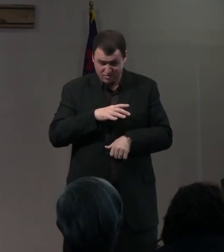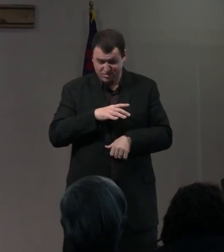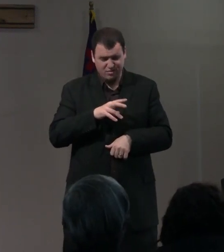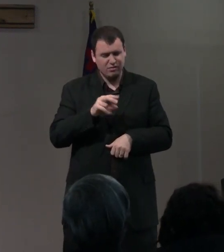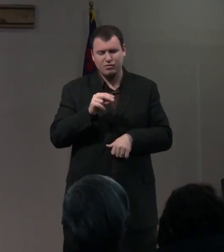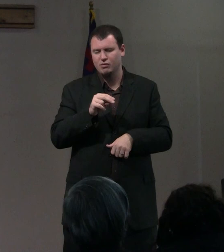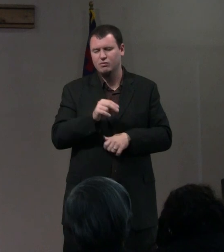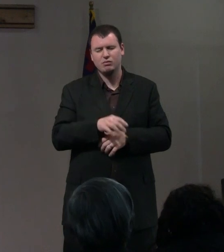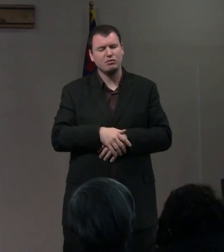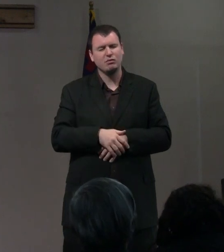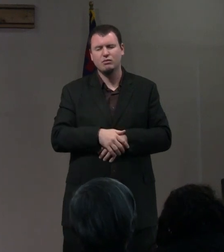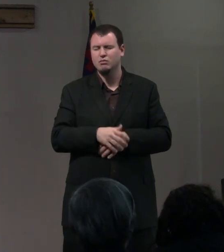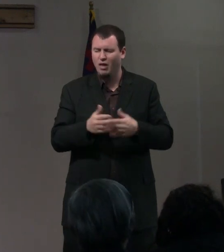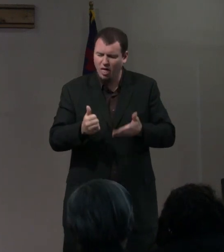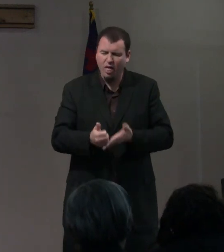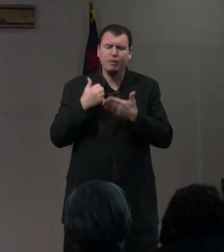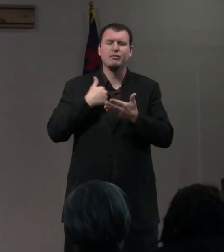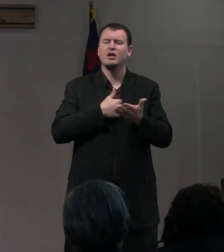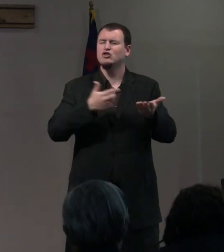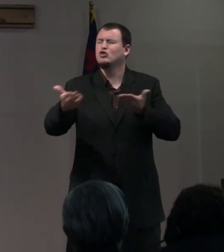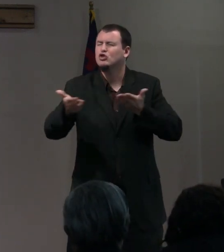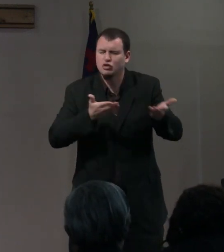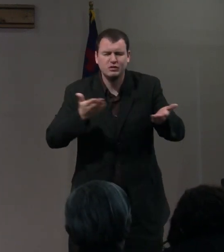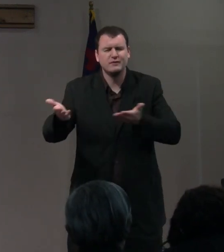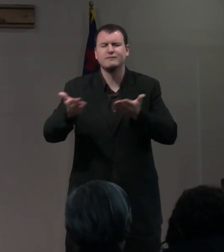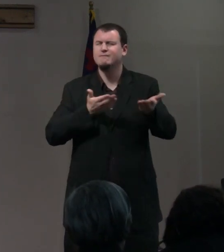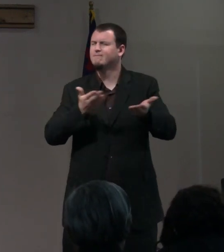and we need to help